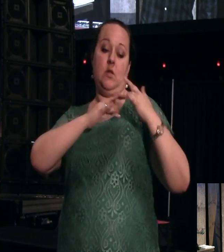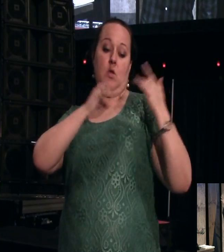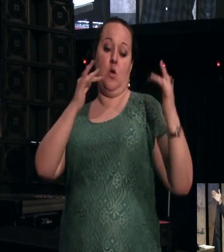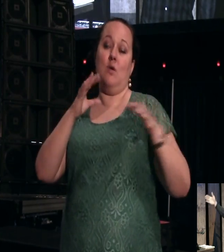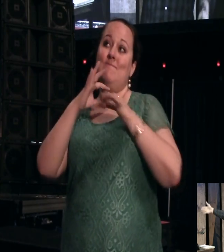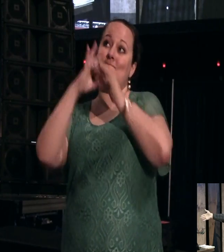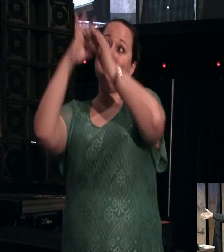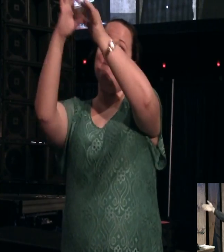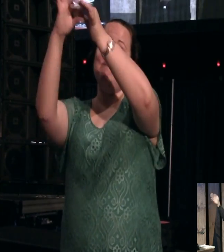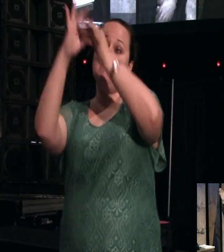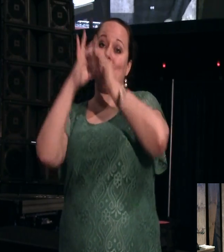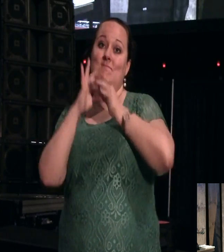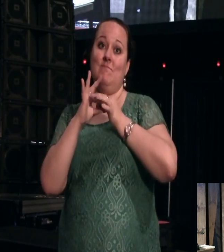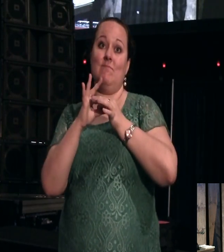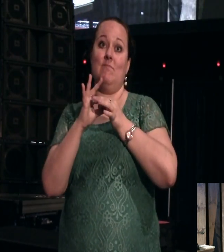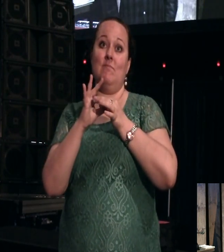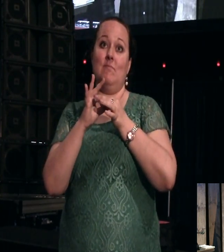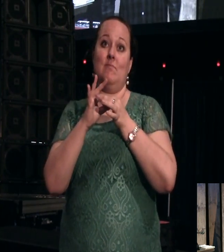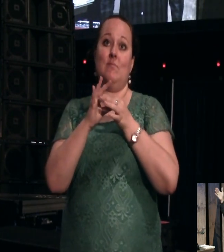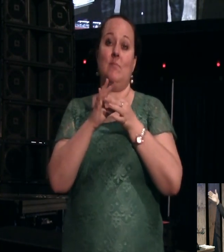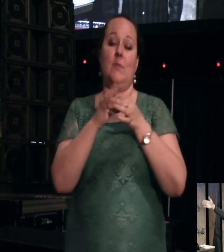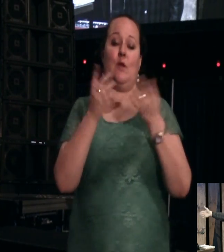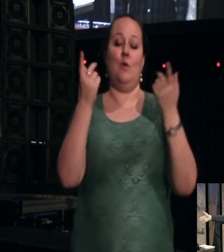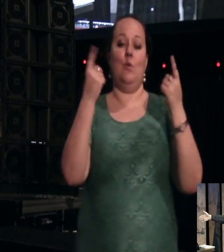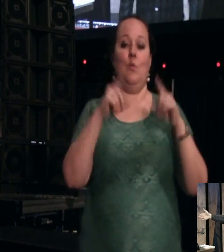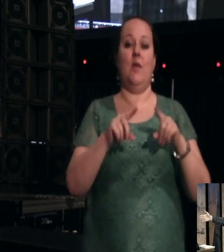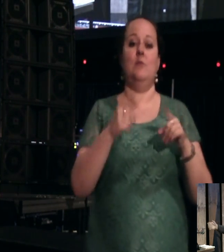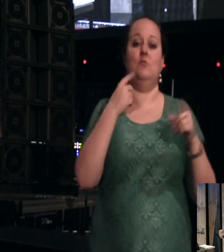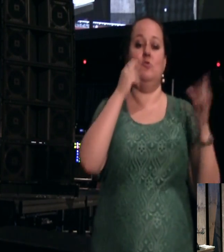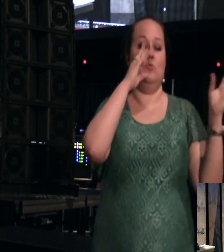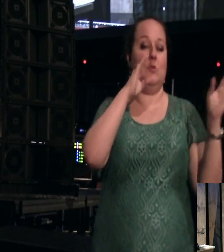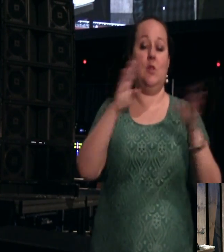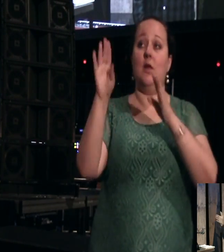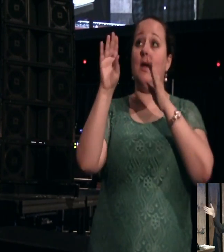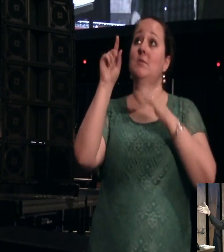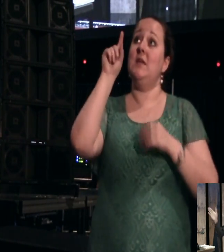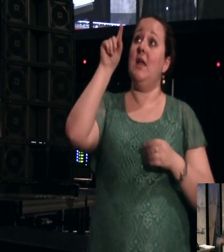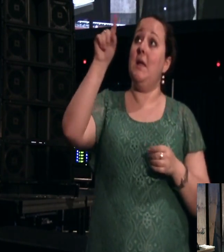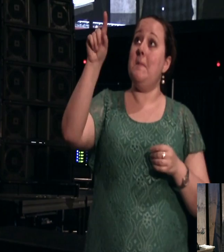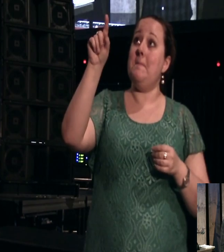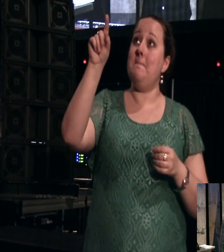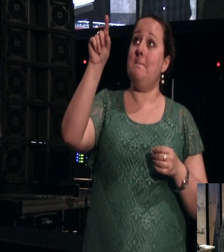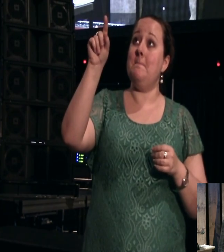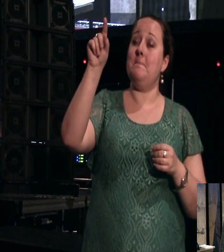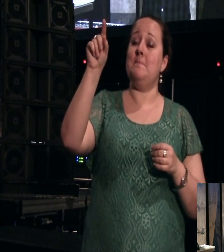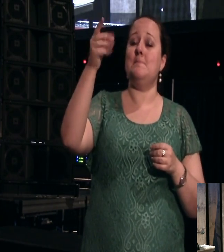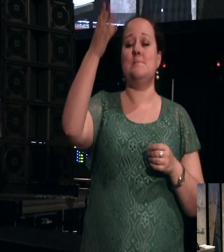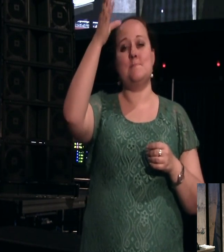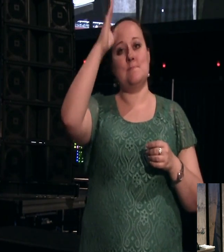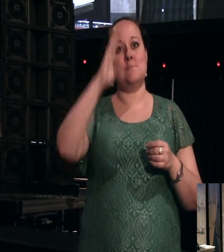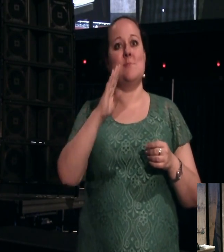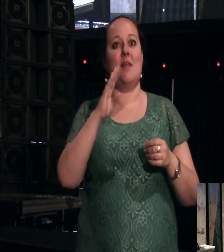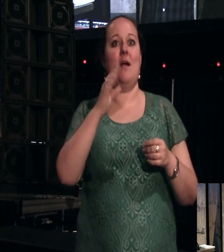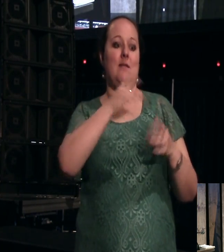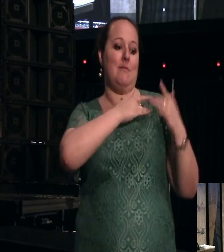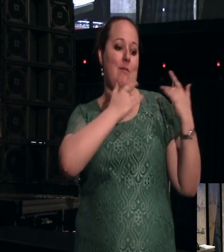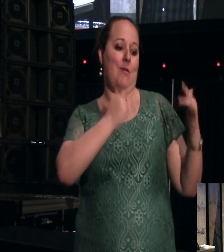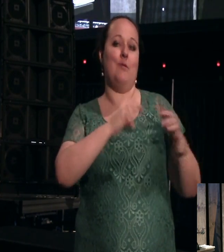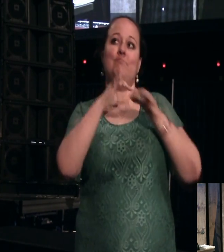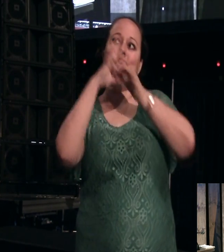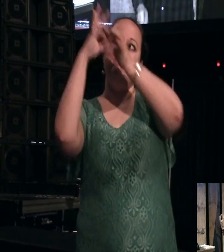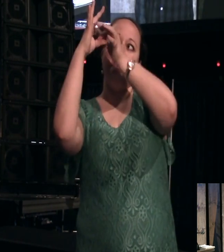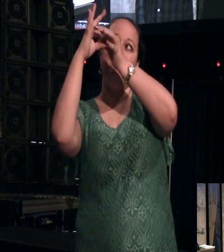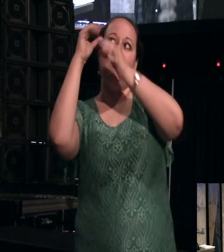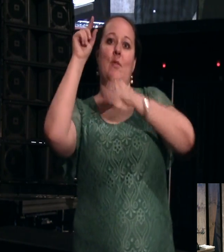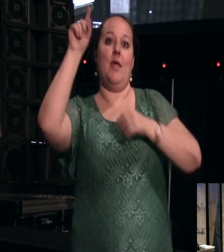Aligning your heart with God's heart. Aligning your passions with God's passions. You know what it looks like to look to the sidelines? A couple things.